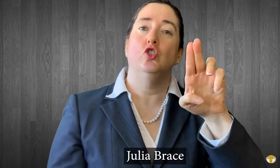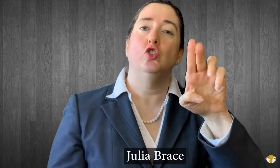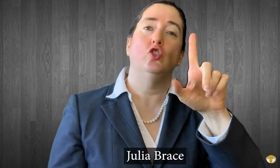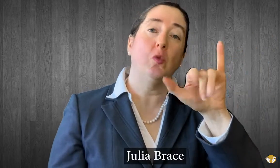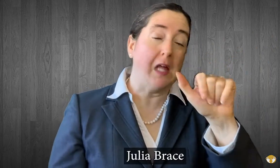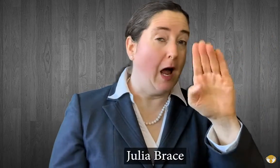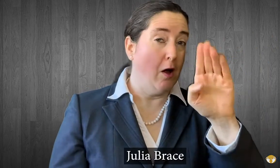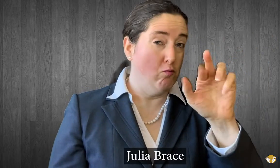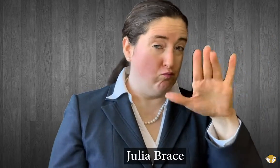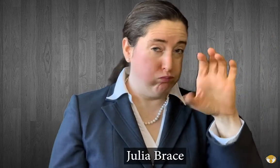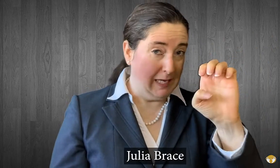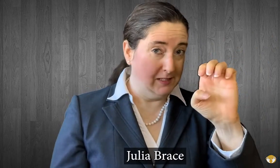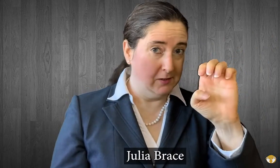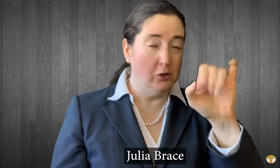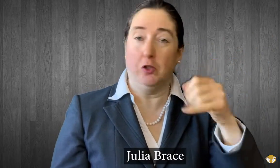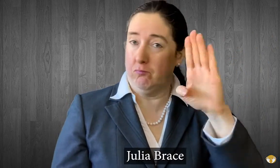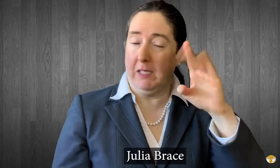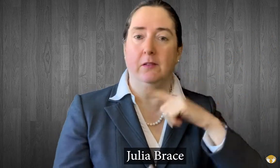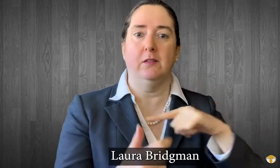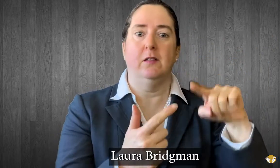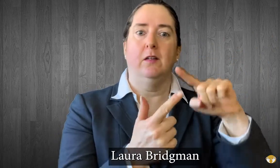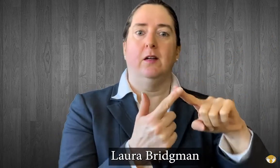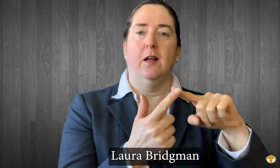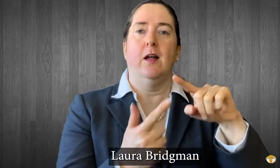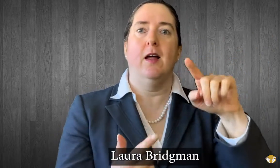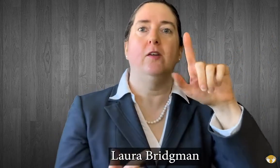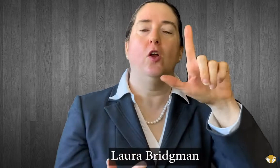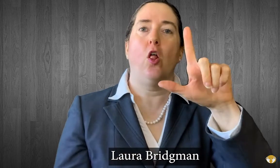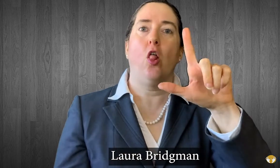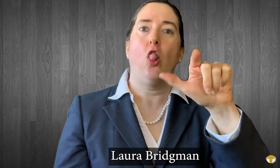Julia Brace, Laura Bridgman,